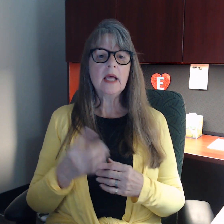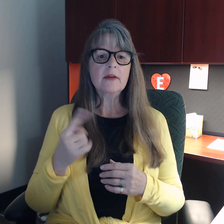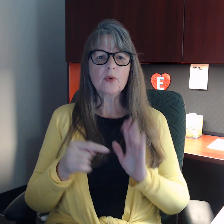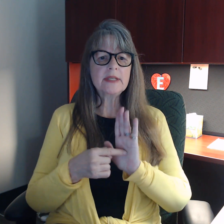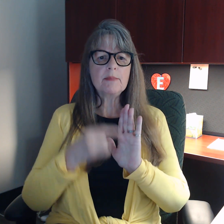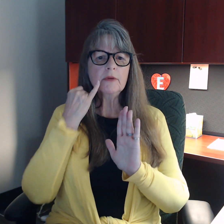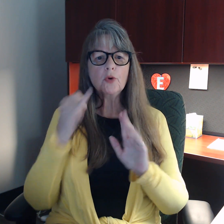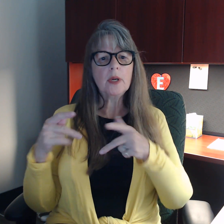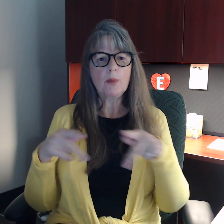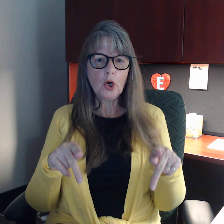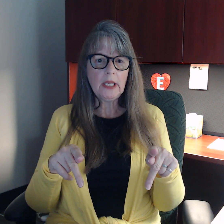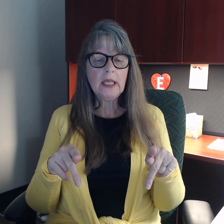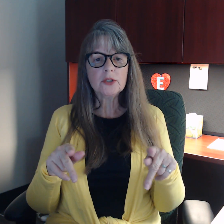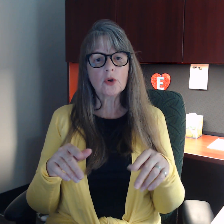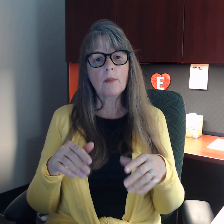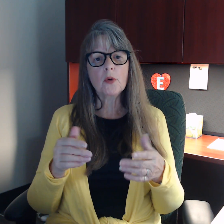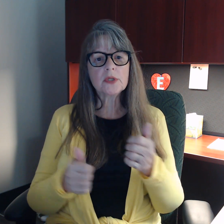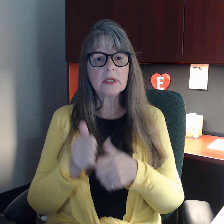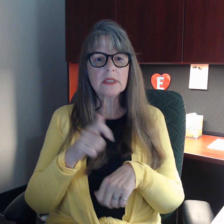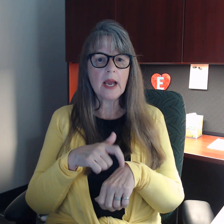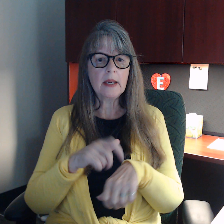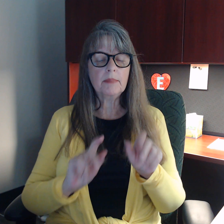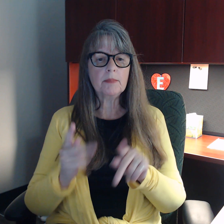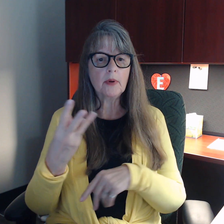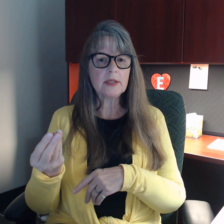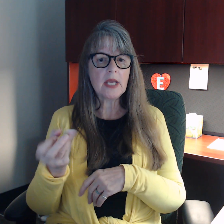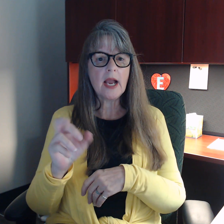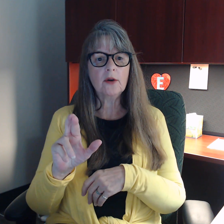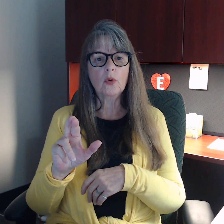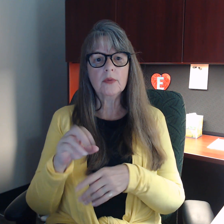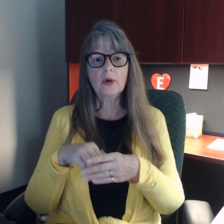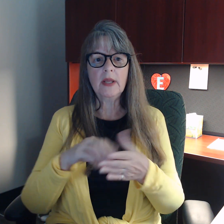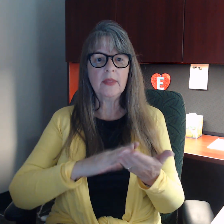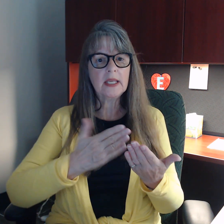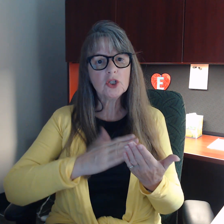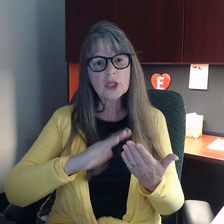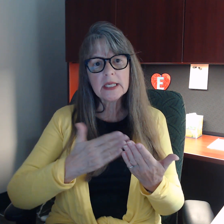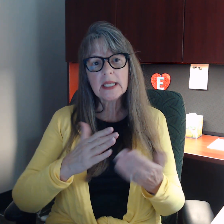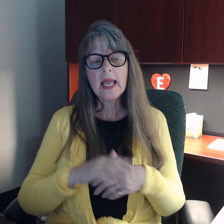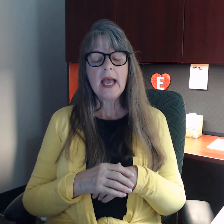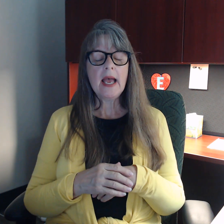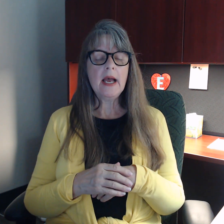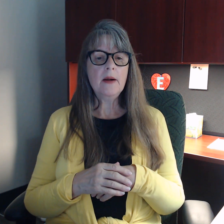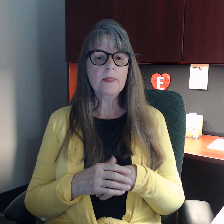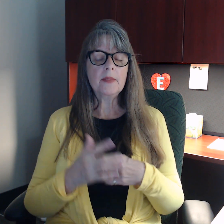for example, if you're at a party, and so most of the time people are outside or they're in the kitchen, and they'll say,